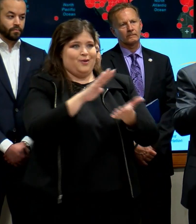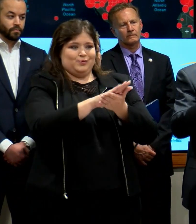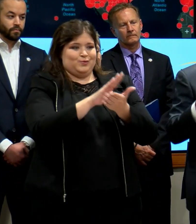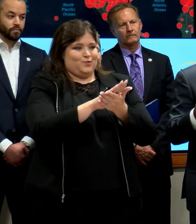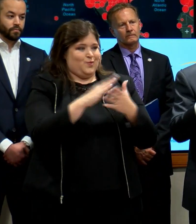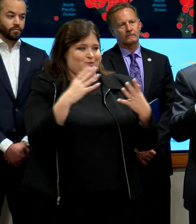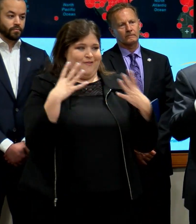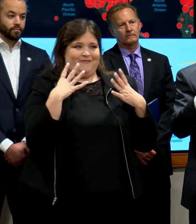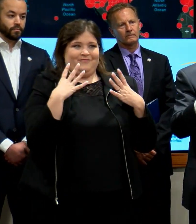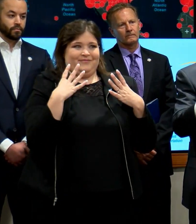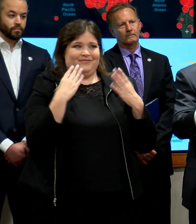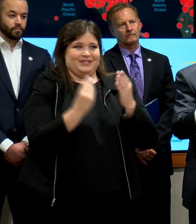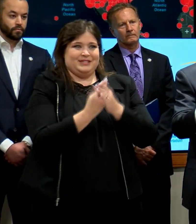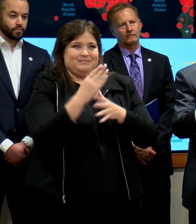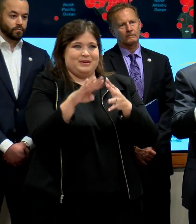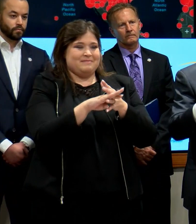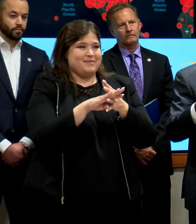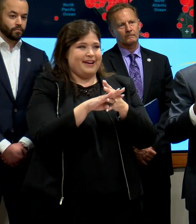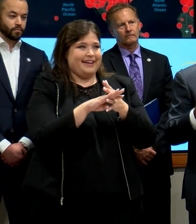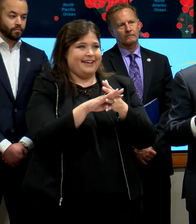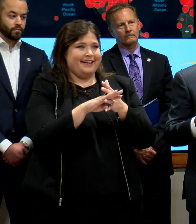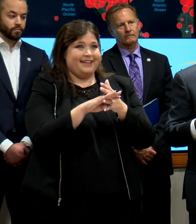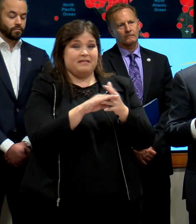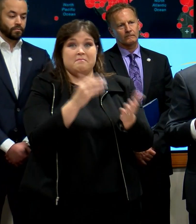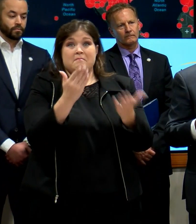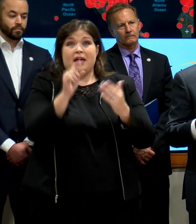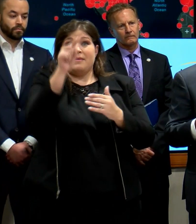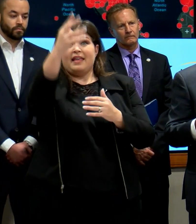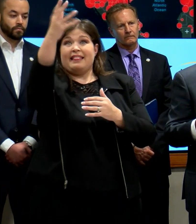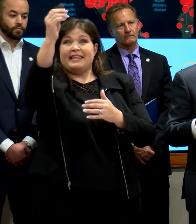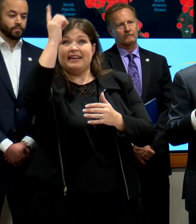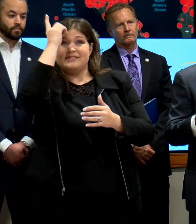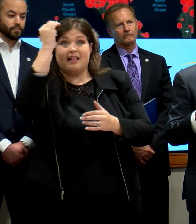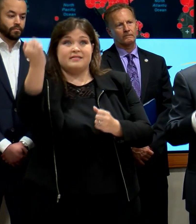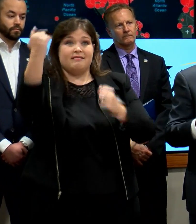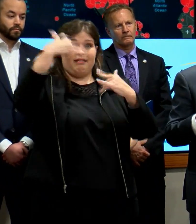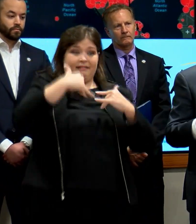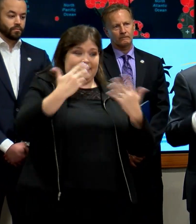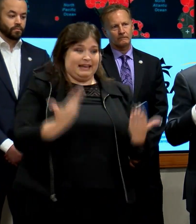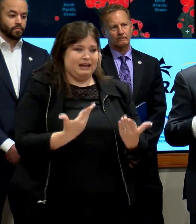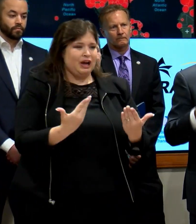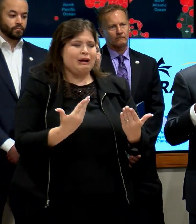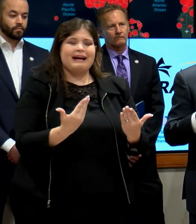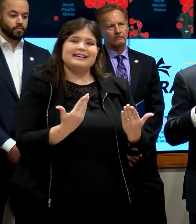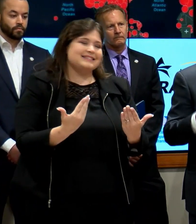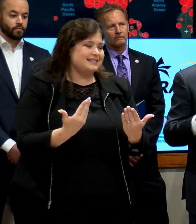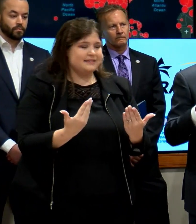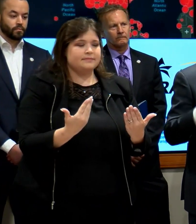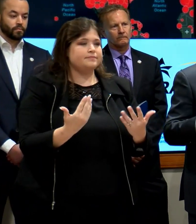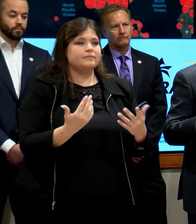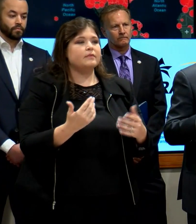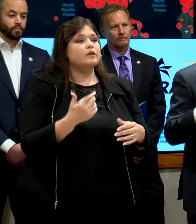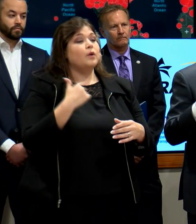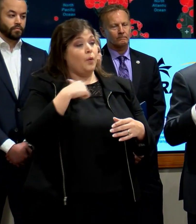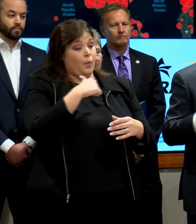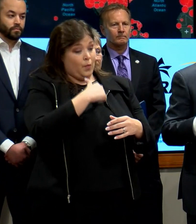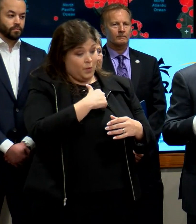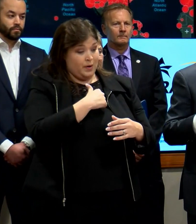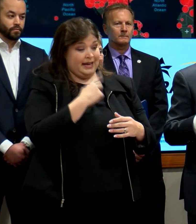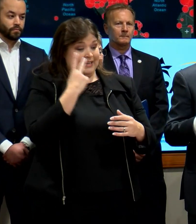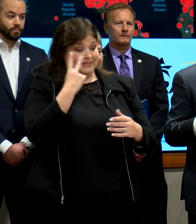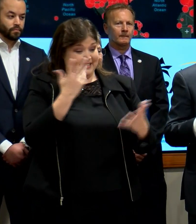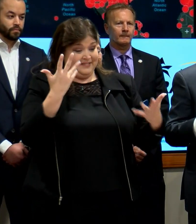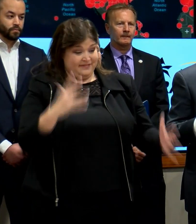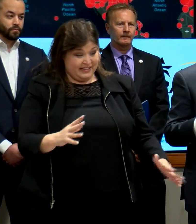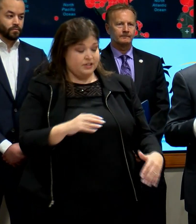People simply then leave one jurisdiction and then come to another. And what we have seen in the city of Houston, in Harris County, in